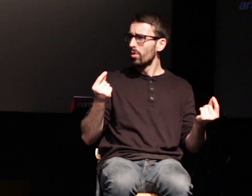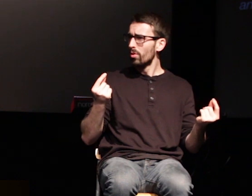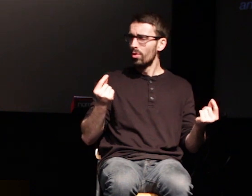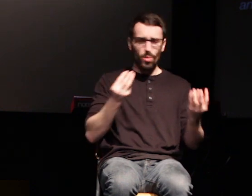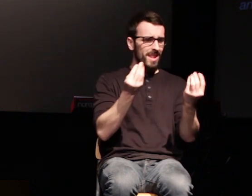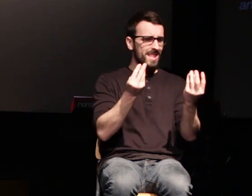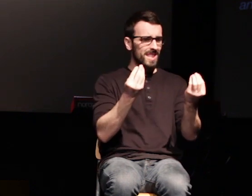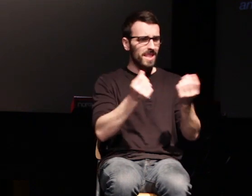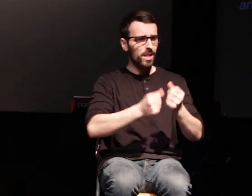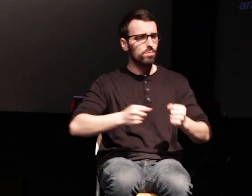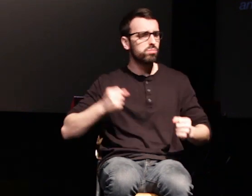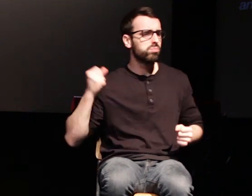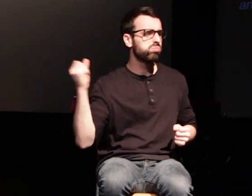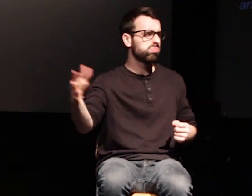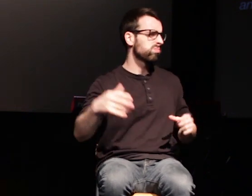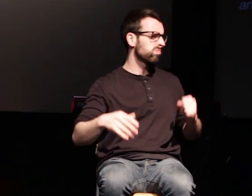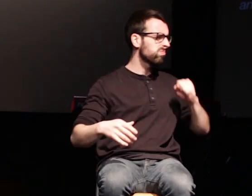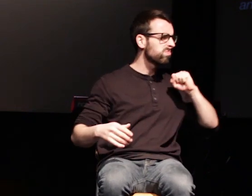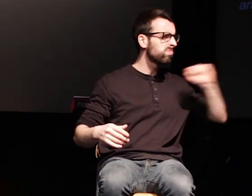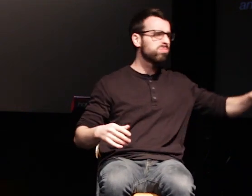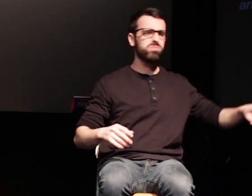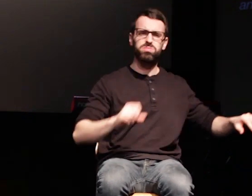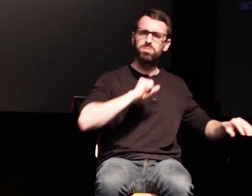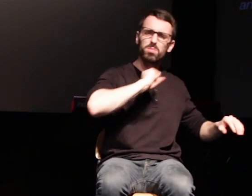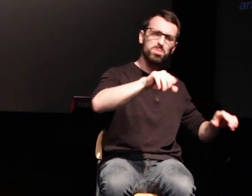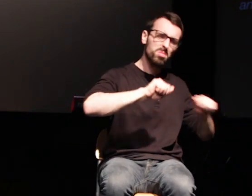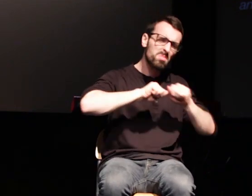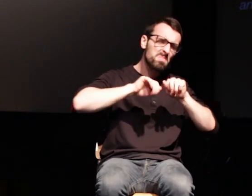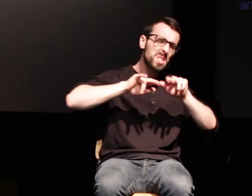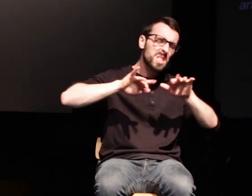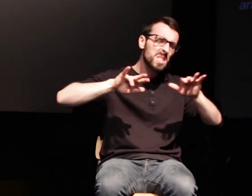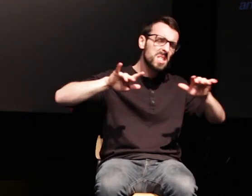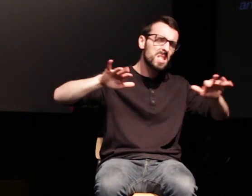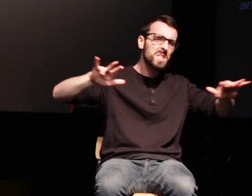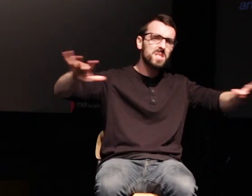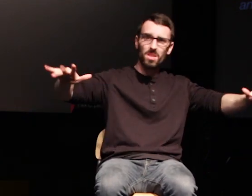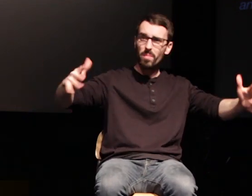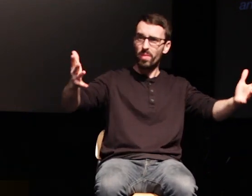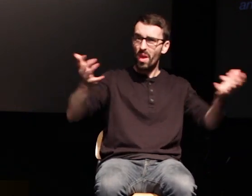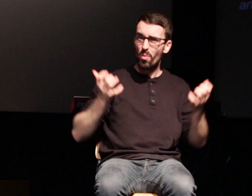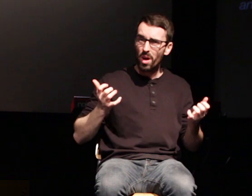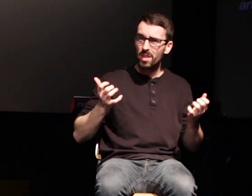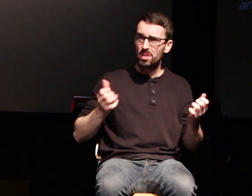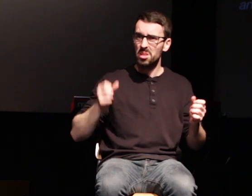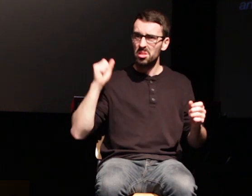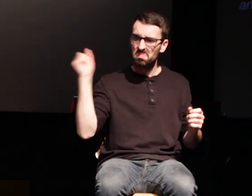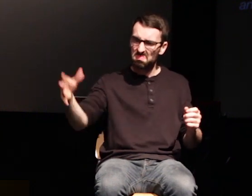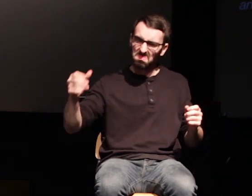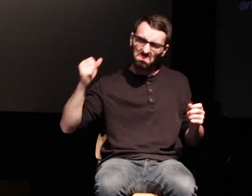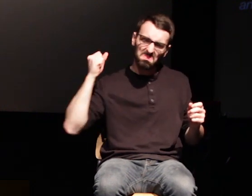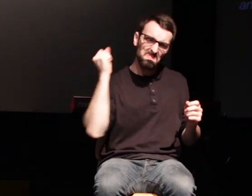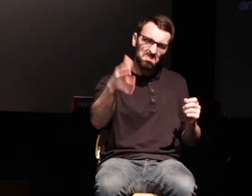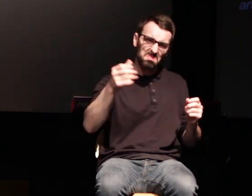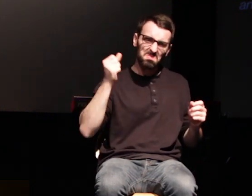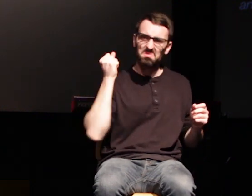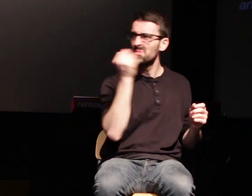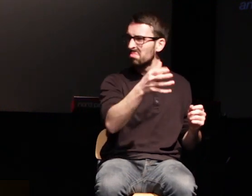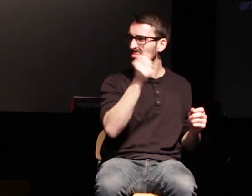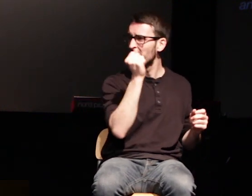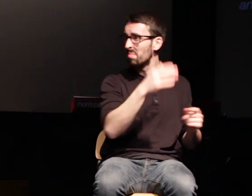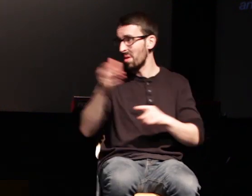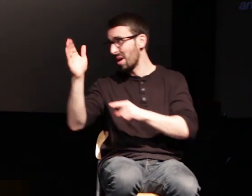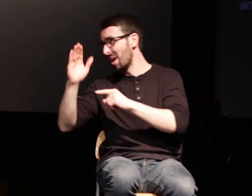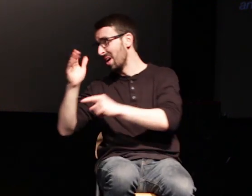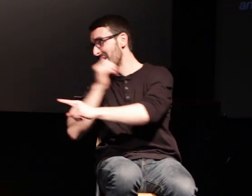and scatters it, and scatters it, and scatters it, and scatters it, and scatters it, and hi, Steve, and scatters